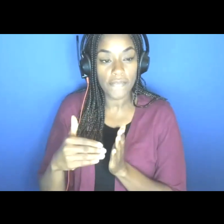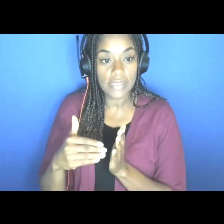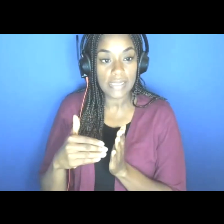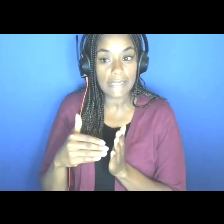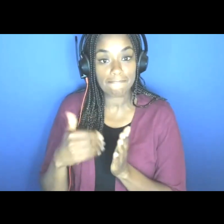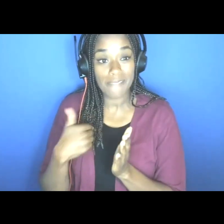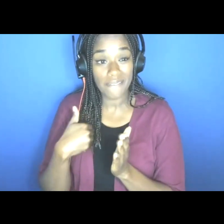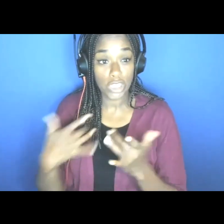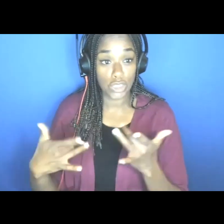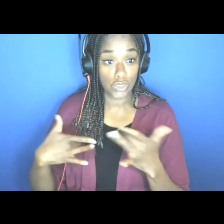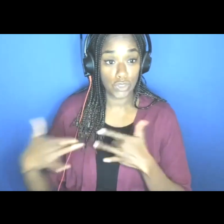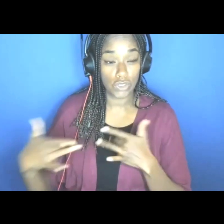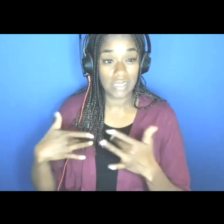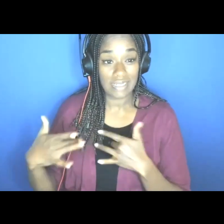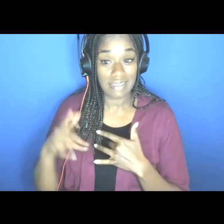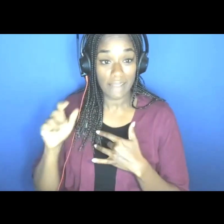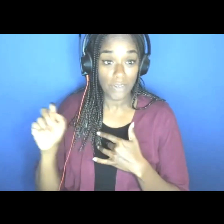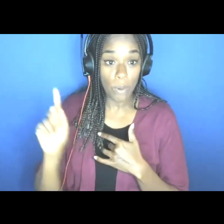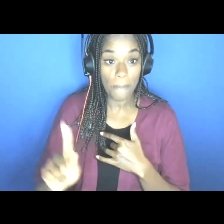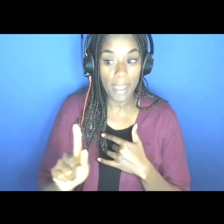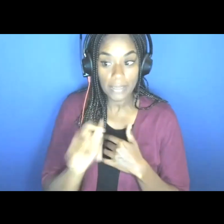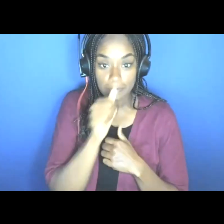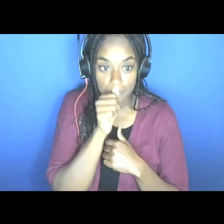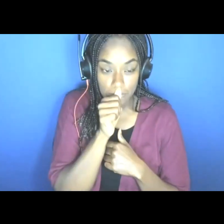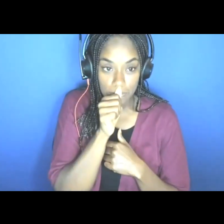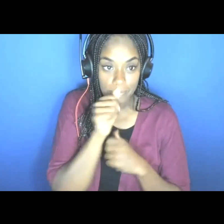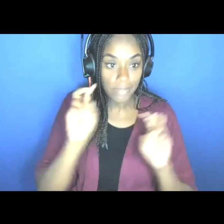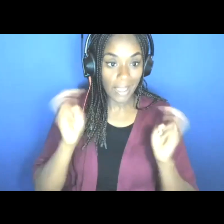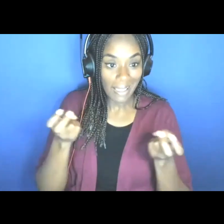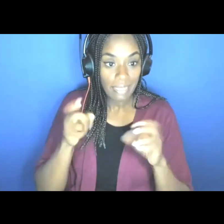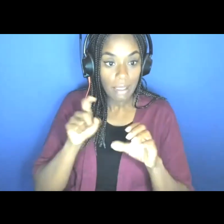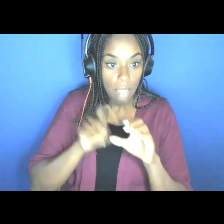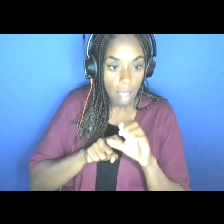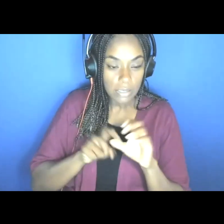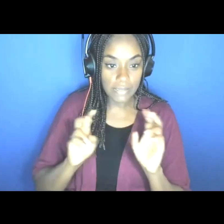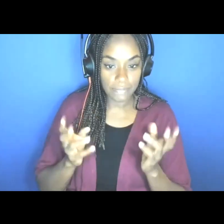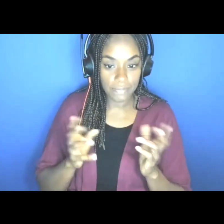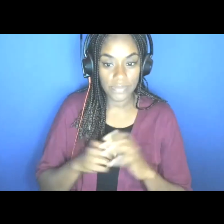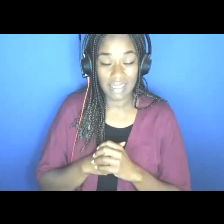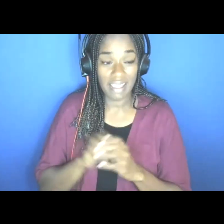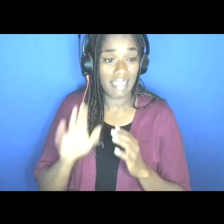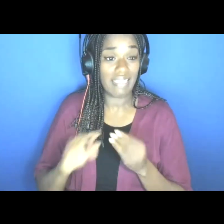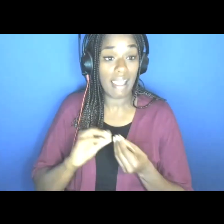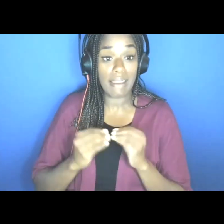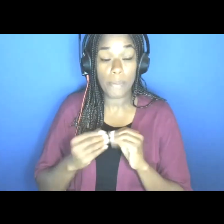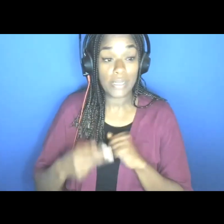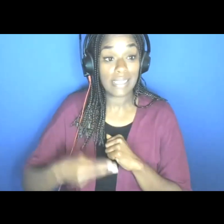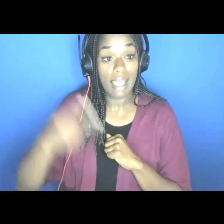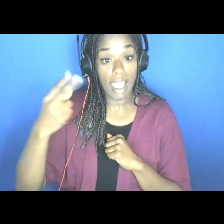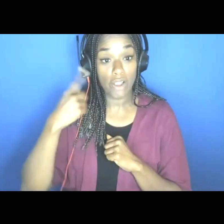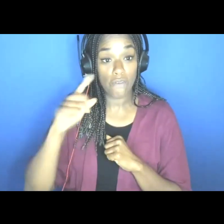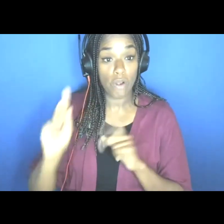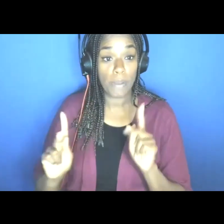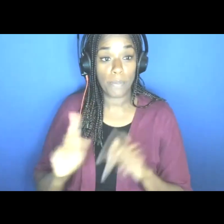concerns that they'll have to go back into the closet. And this number is even higher for people who are